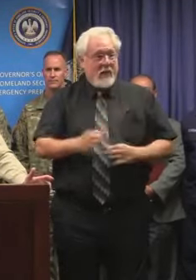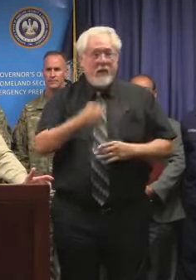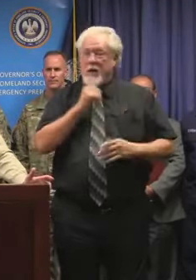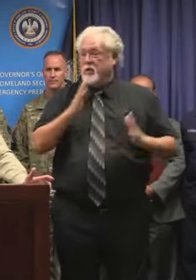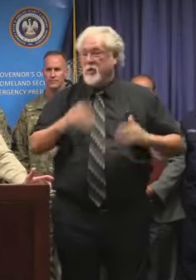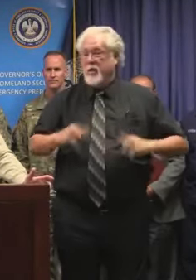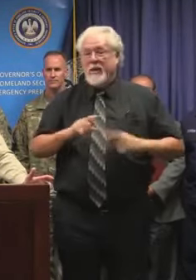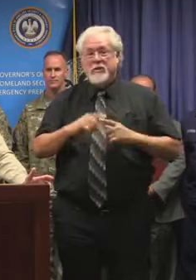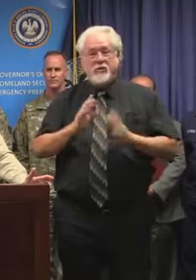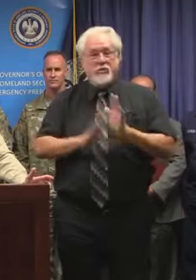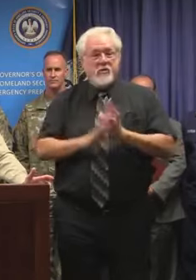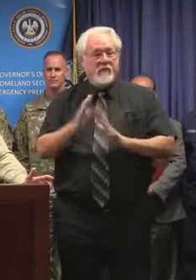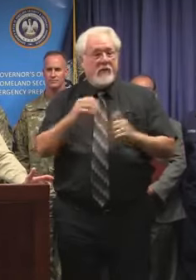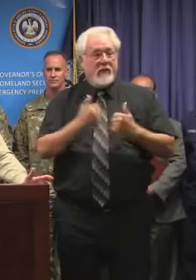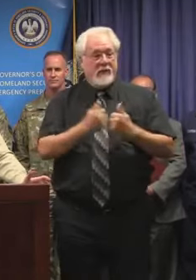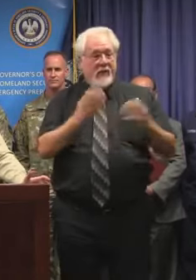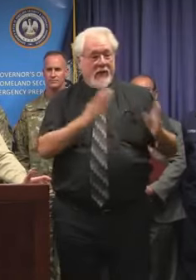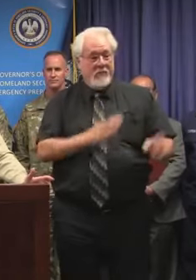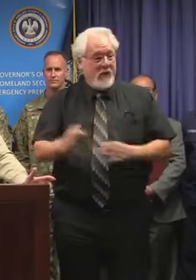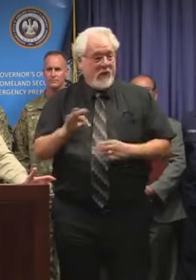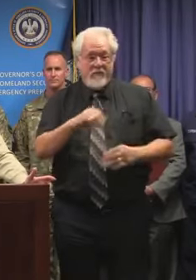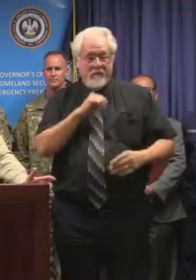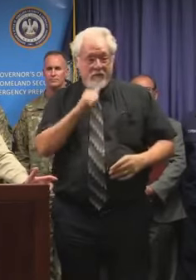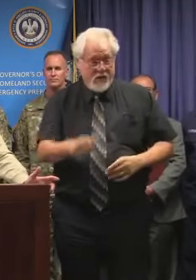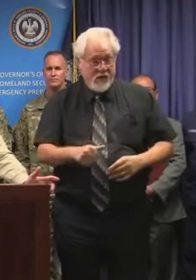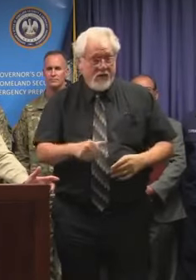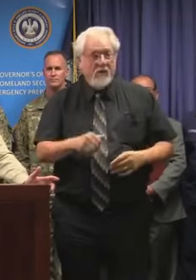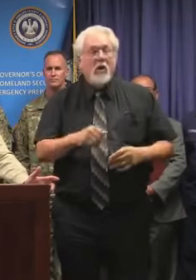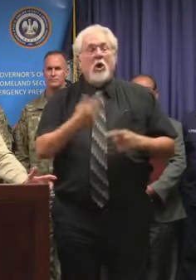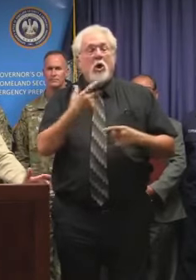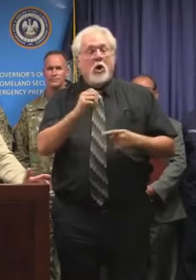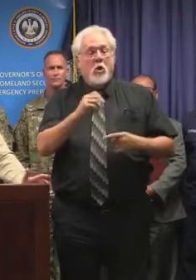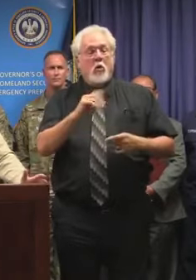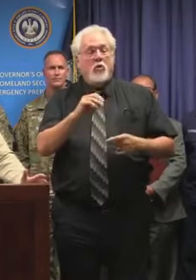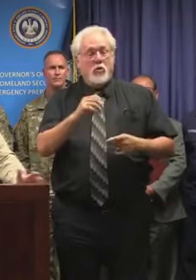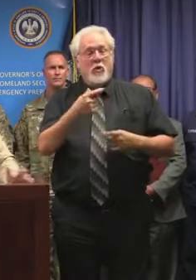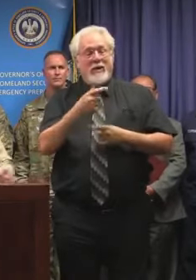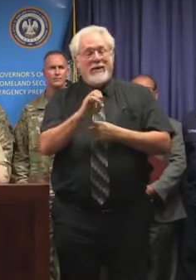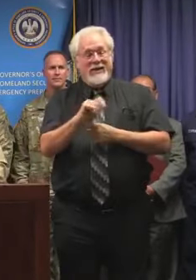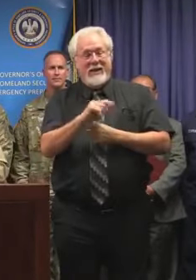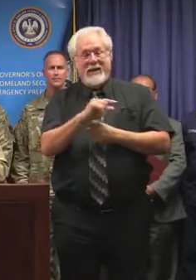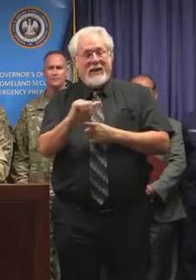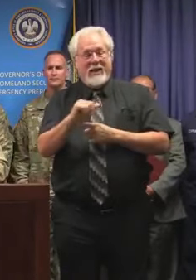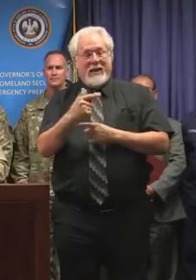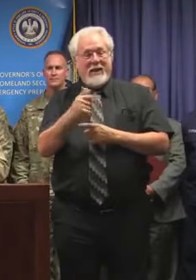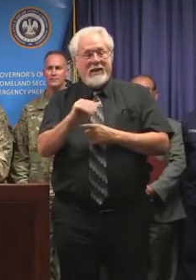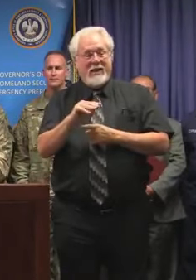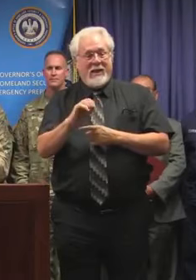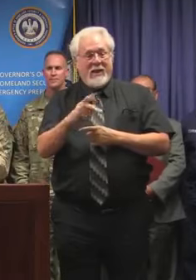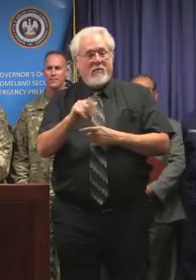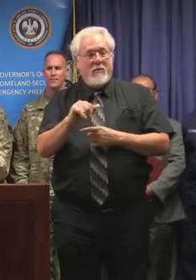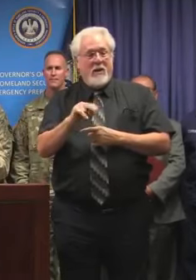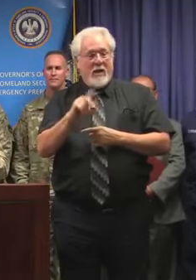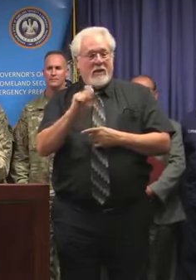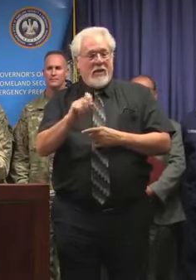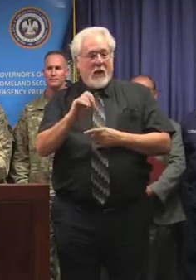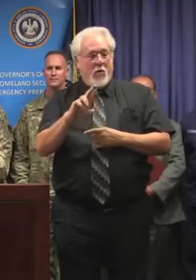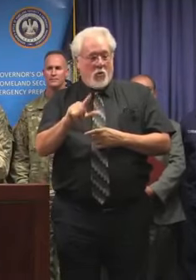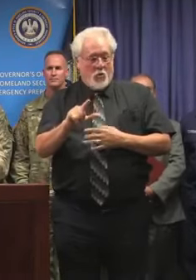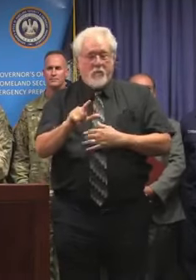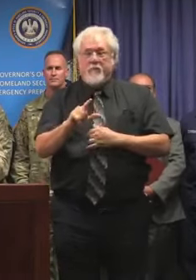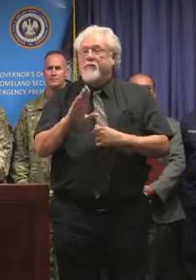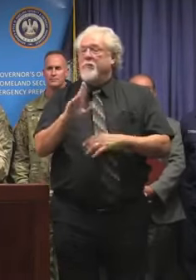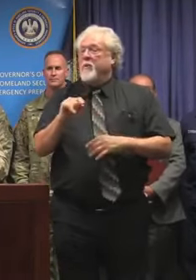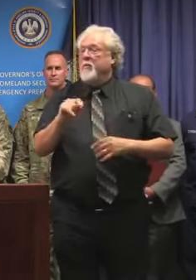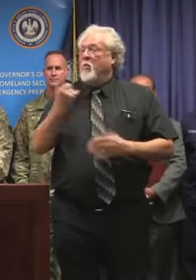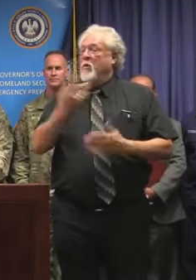get a game plan, for example, if they haven't already done that, and go to getagameplan.org and do other things like that. The